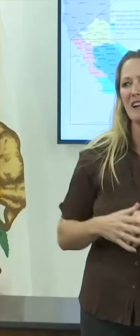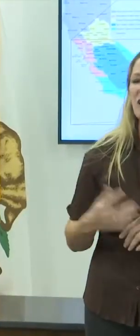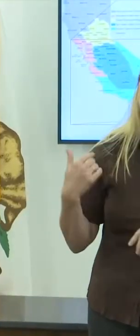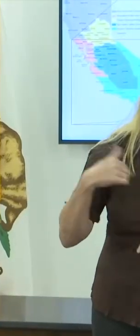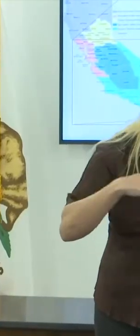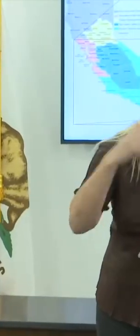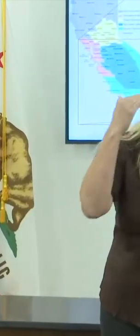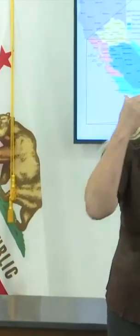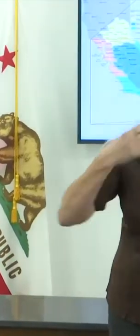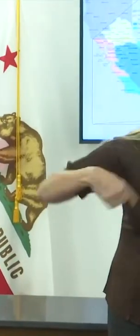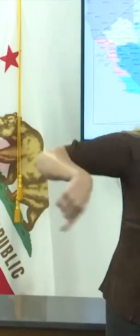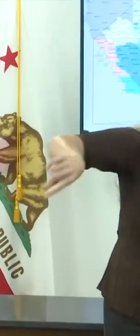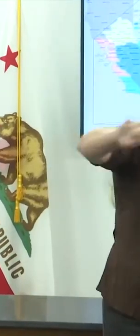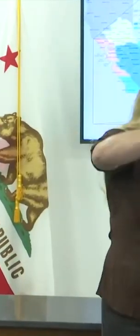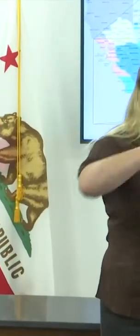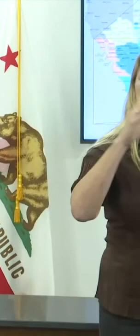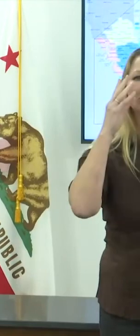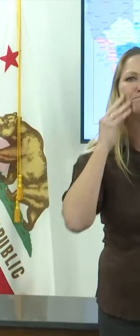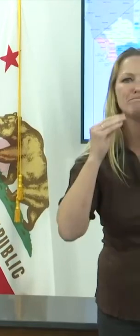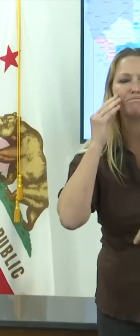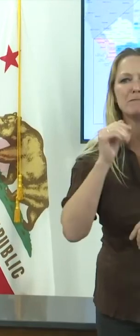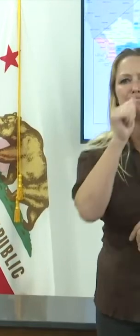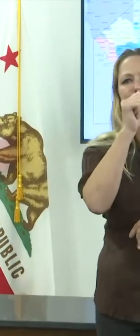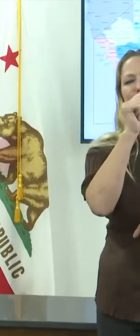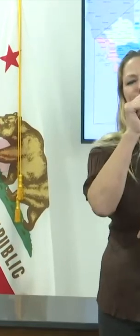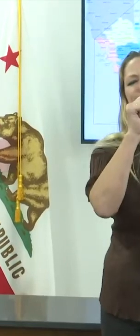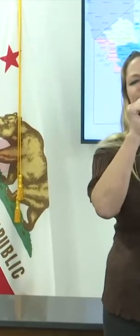will continue to be under this new